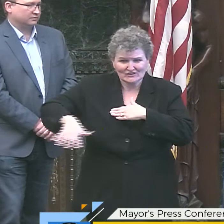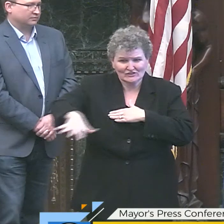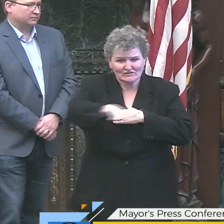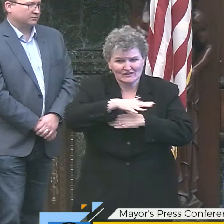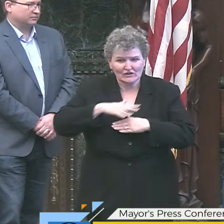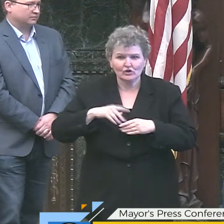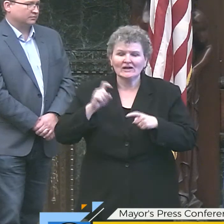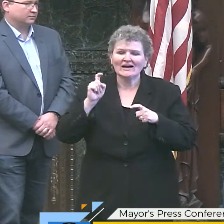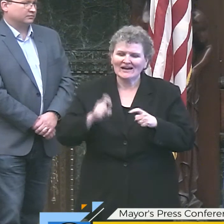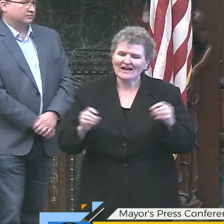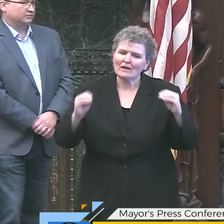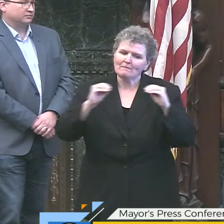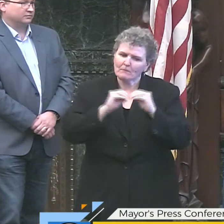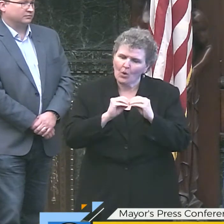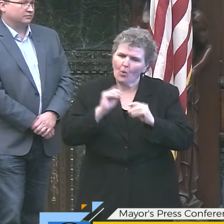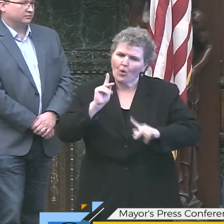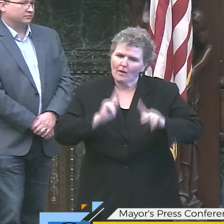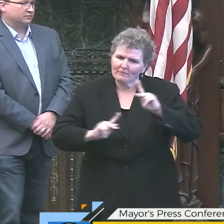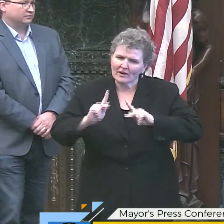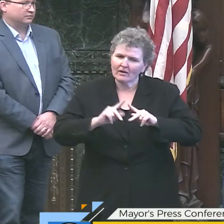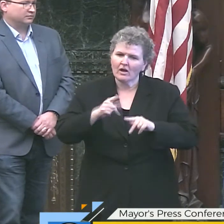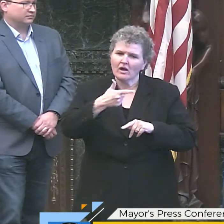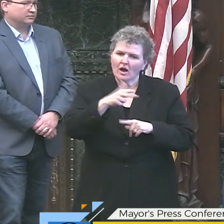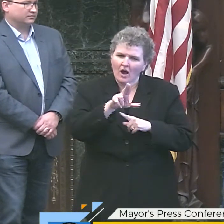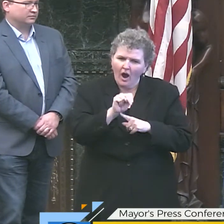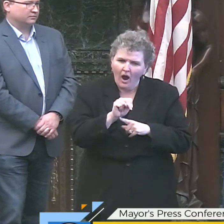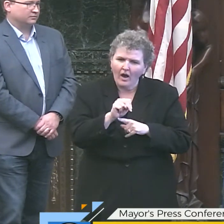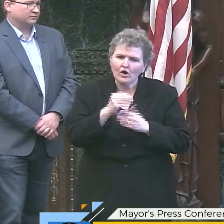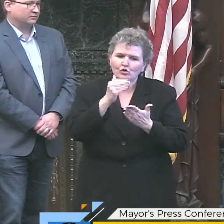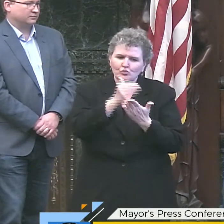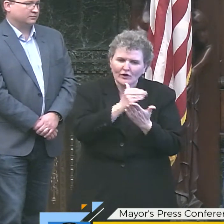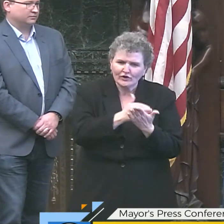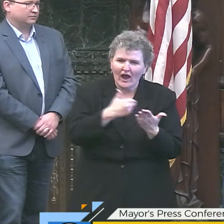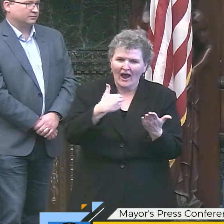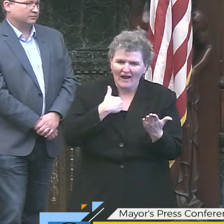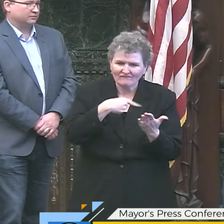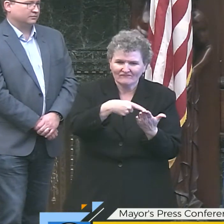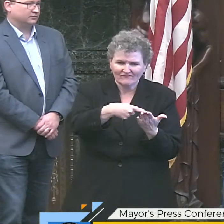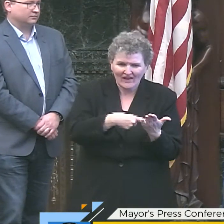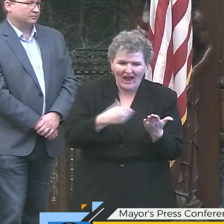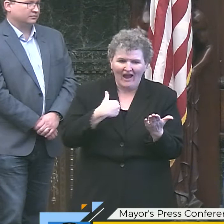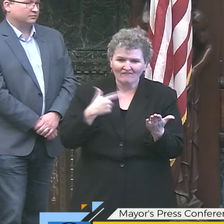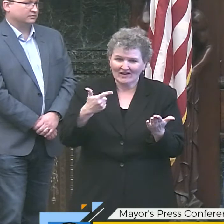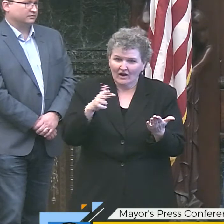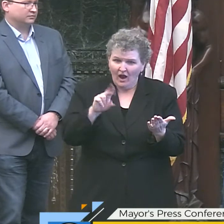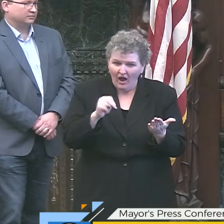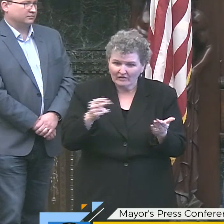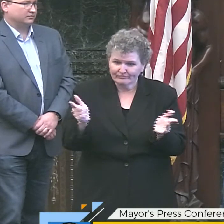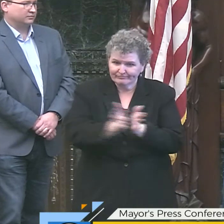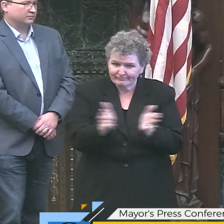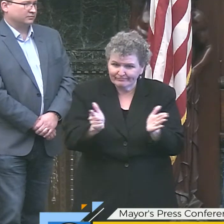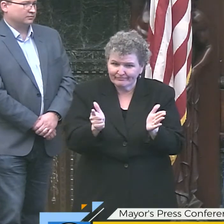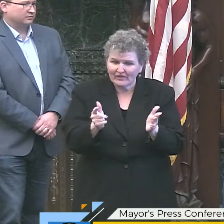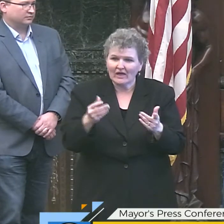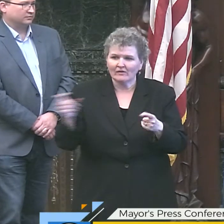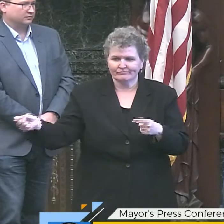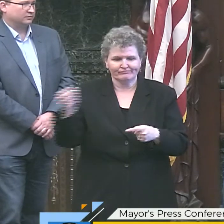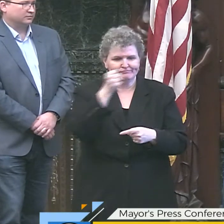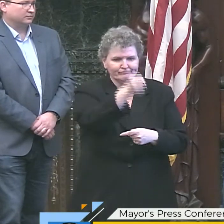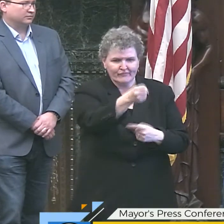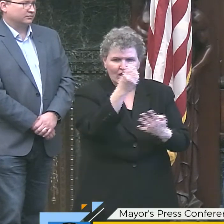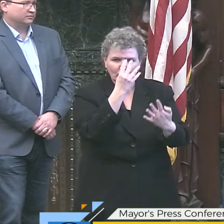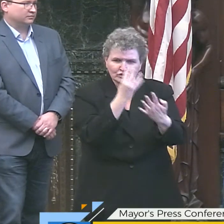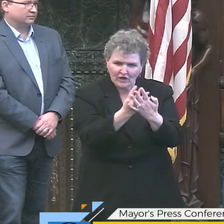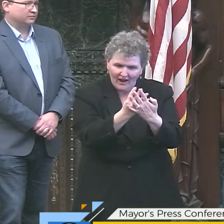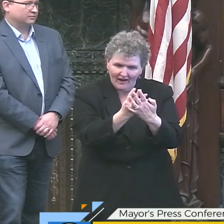street illegally and are carrying guns with a record to be segregated from the community, because that's the reason why our shooting spike has happened,